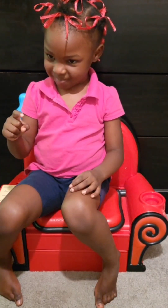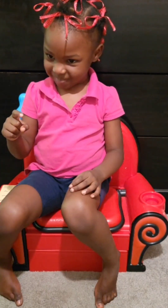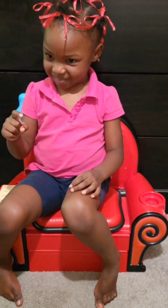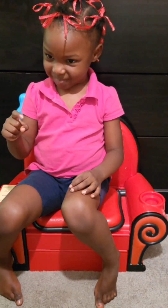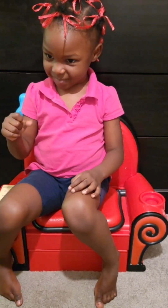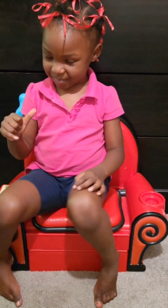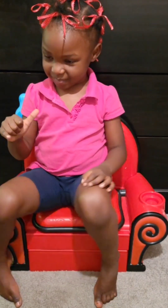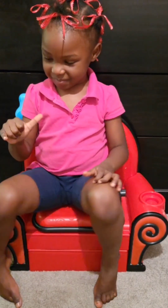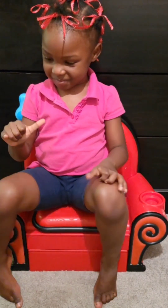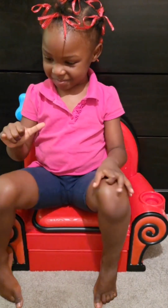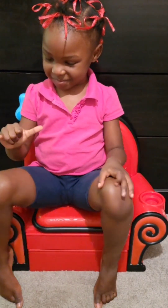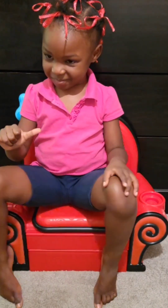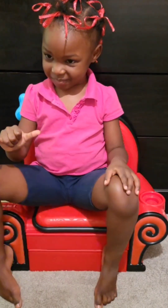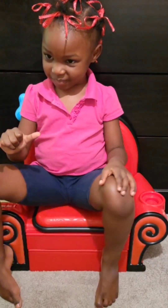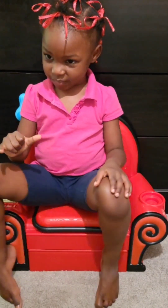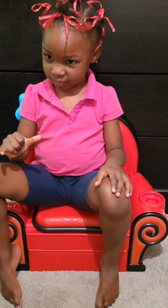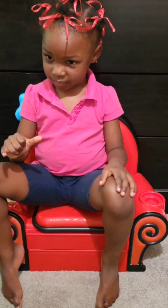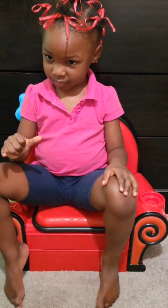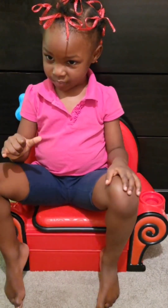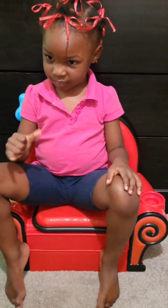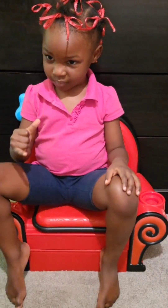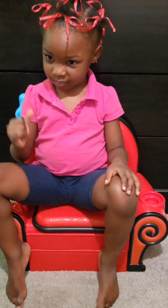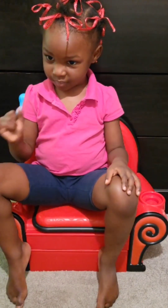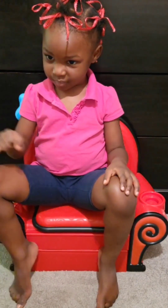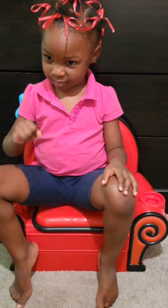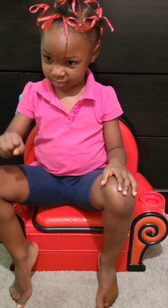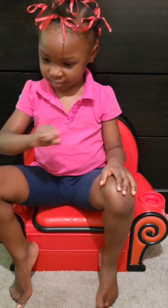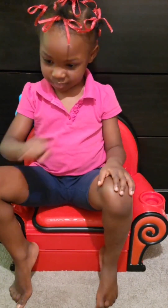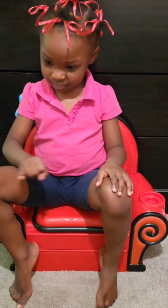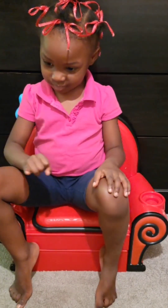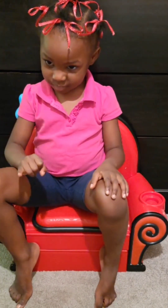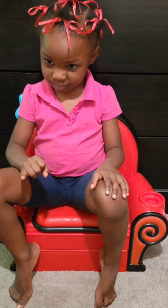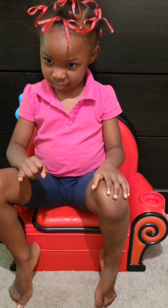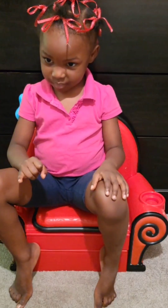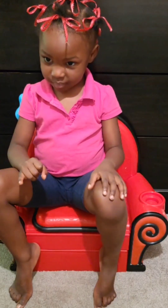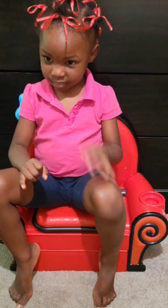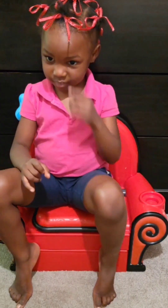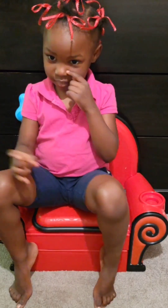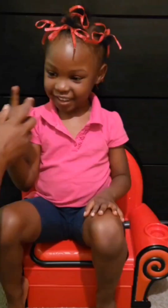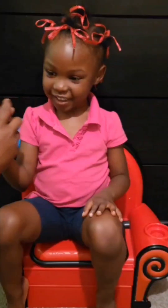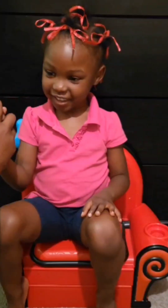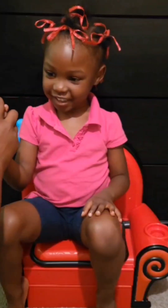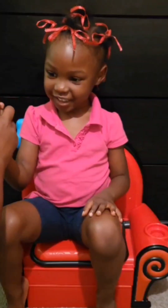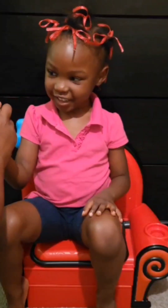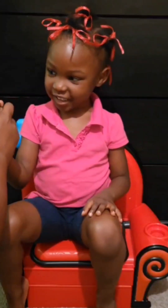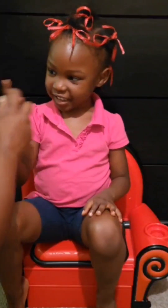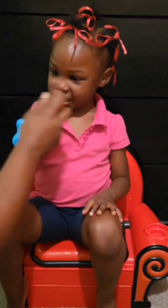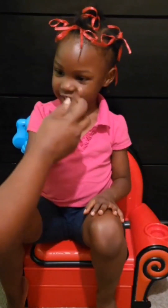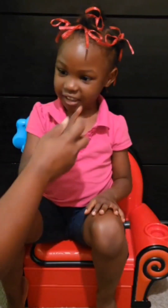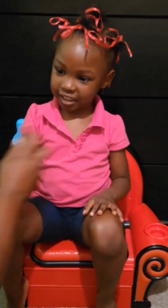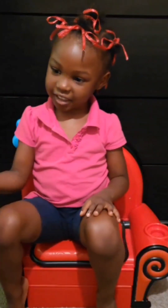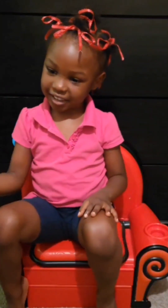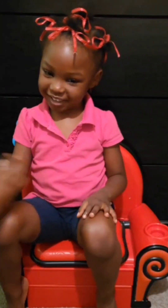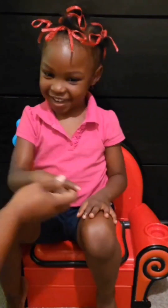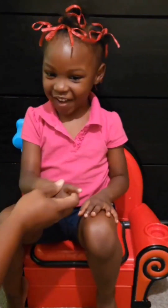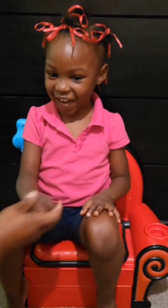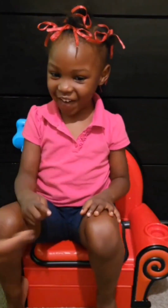that. Y. Z. I'm gonna Z right here. Y'all, you don't do it like that. No.